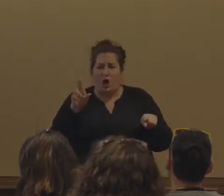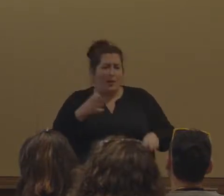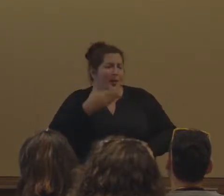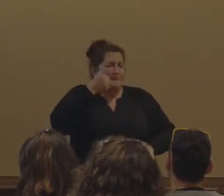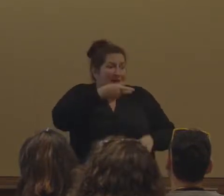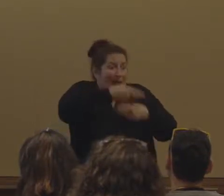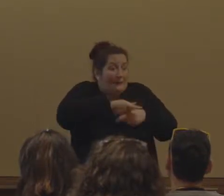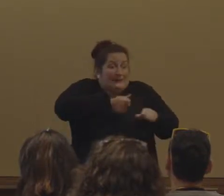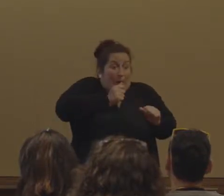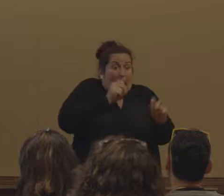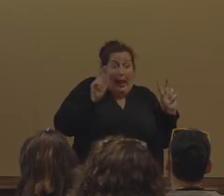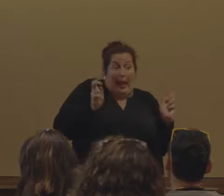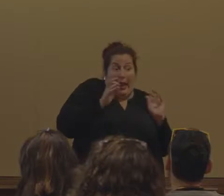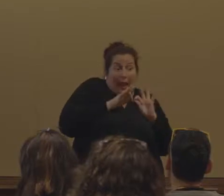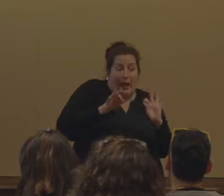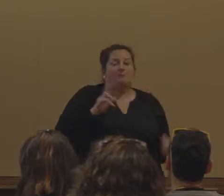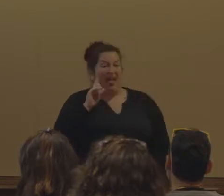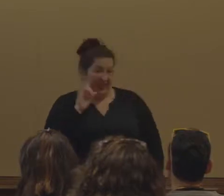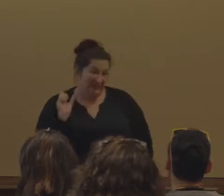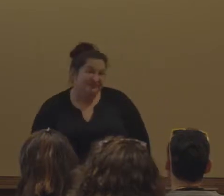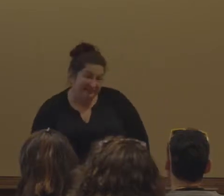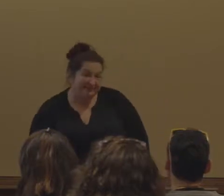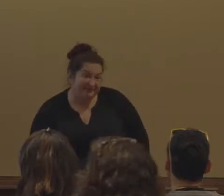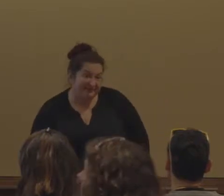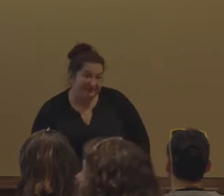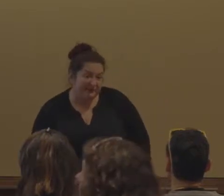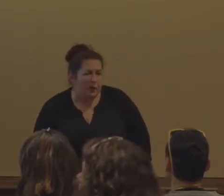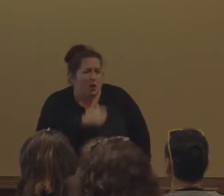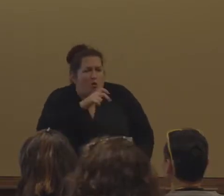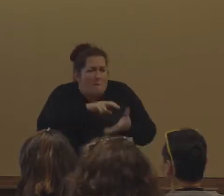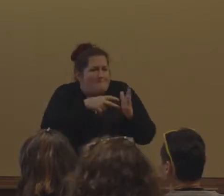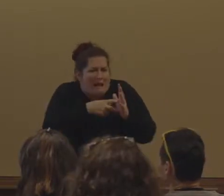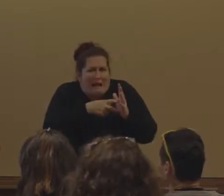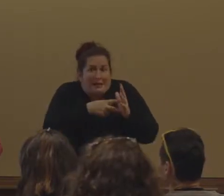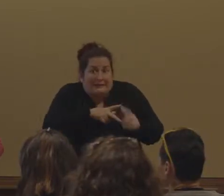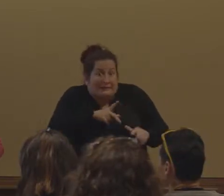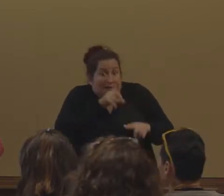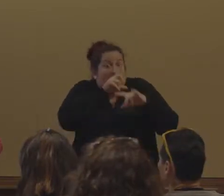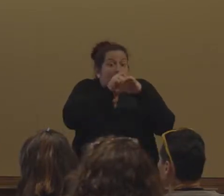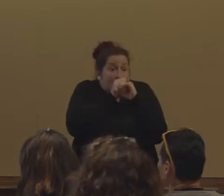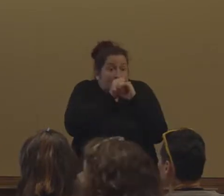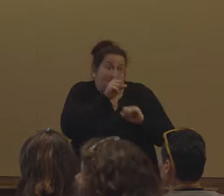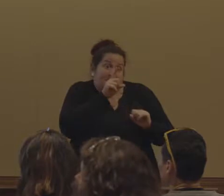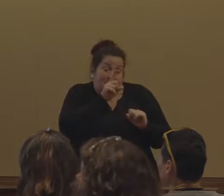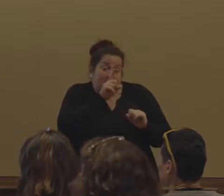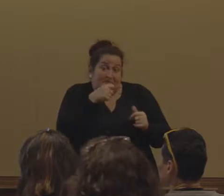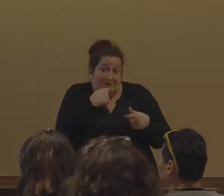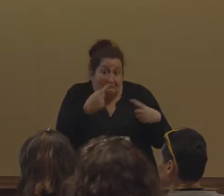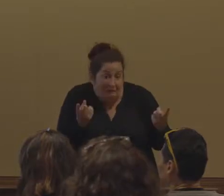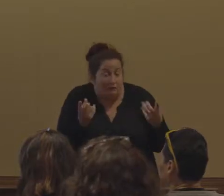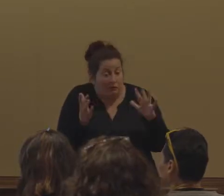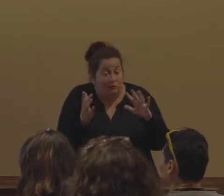the best kept secret. I think it is. And we don't intentionally mean it for it to be a secret.